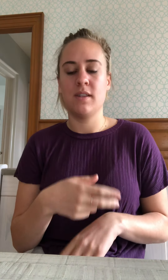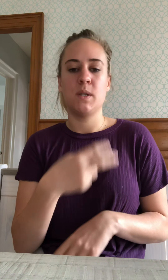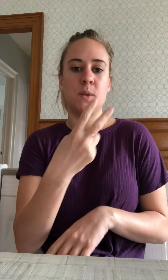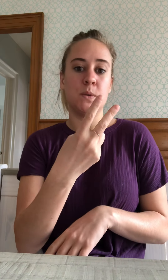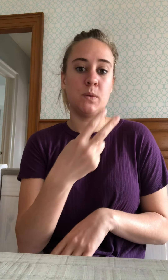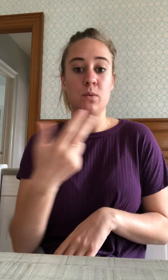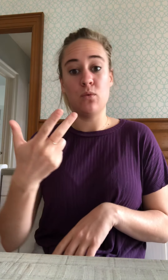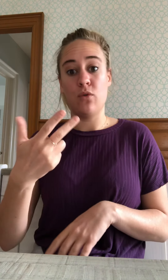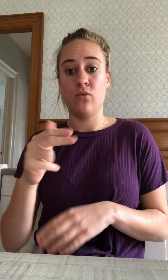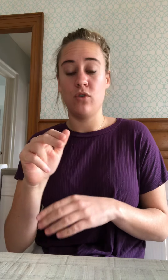forever.